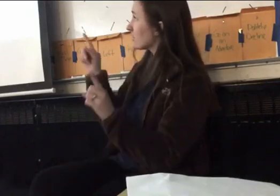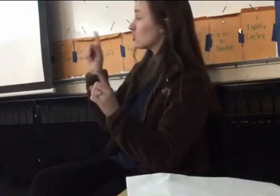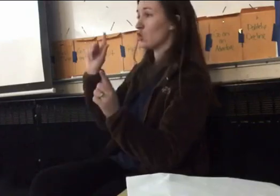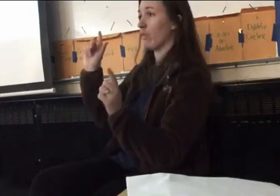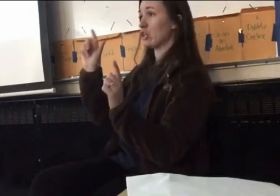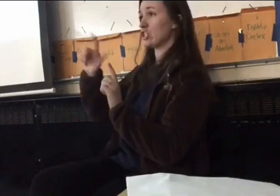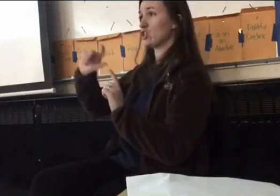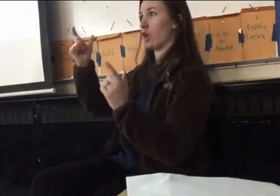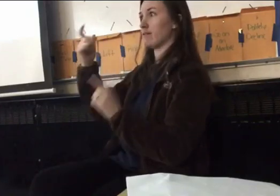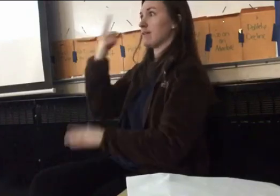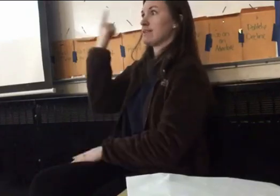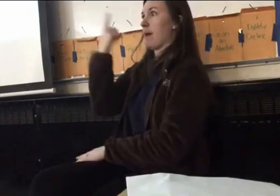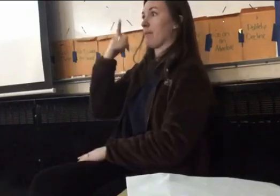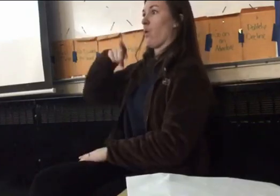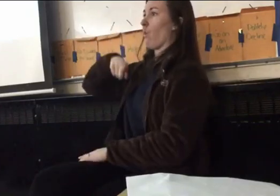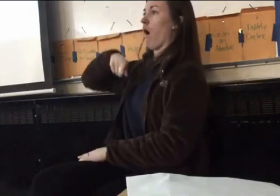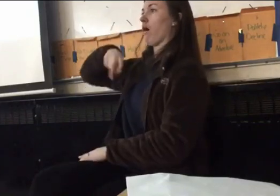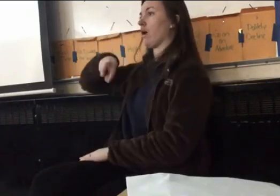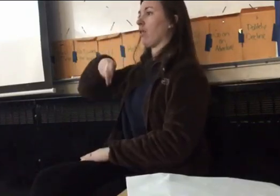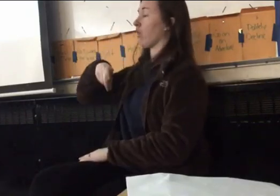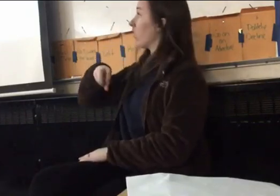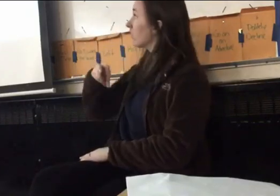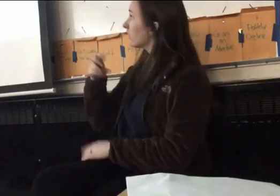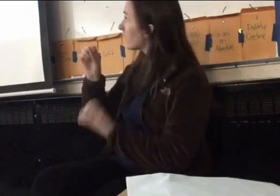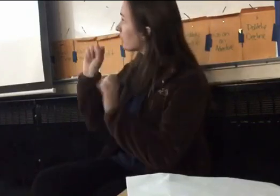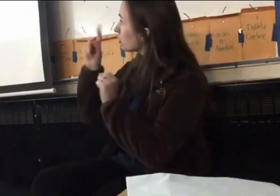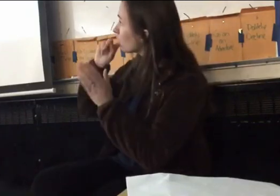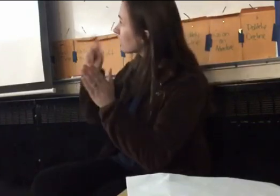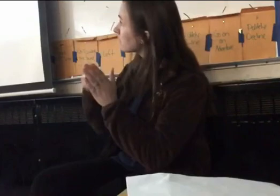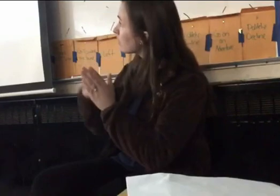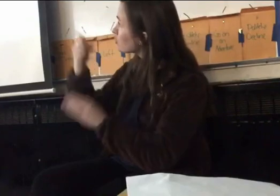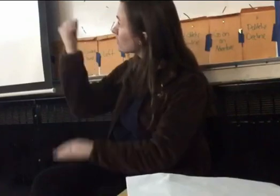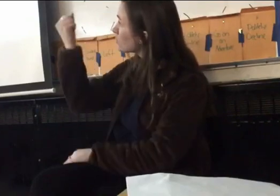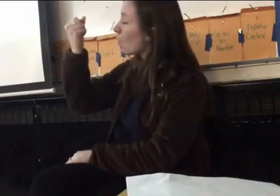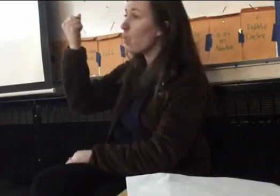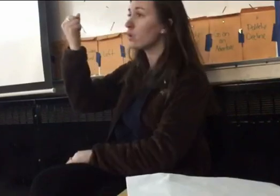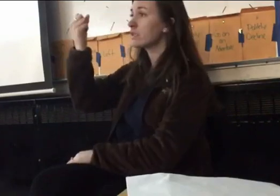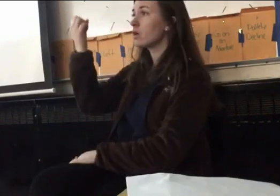giant something marching along. She's holding something. What is she holding?